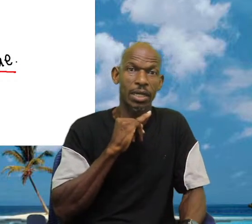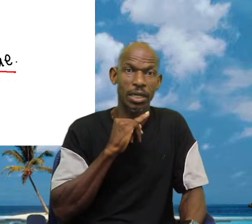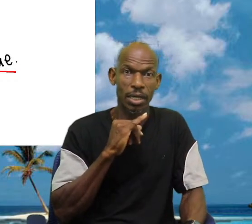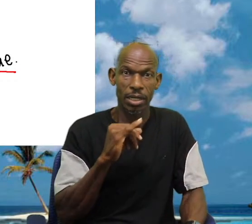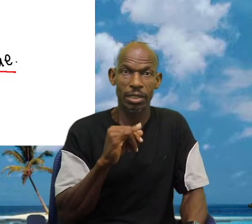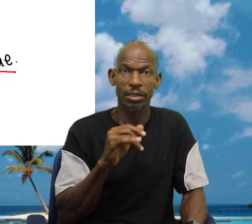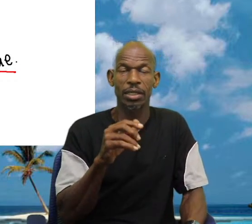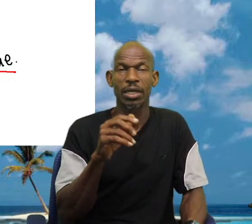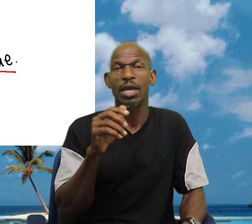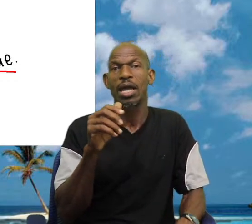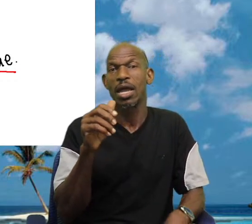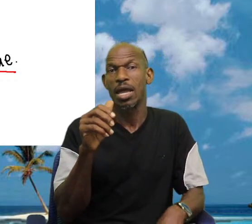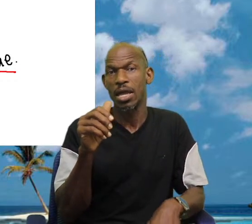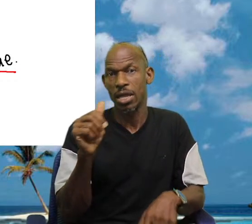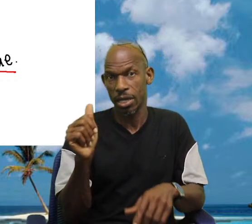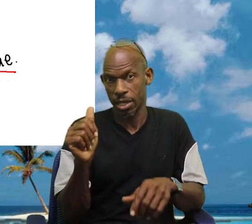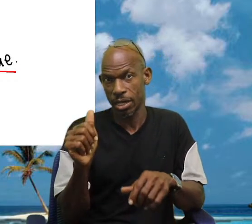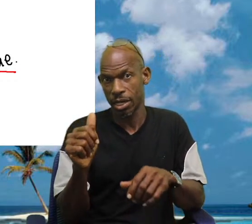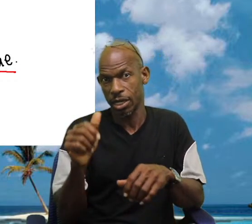church